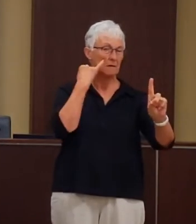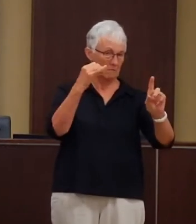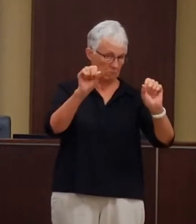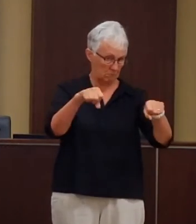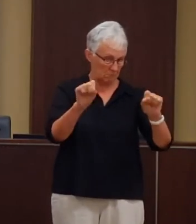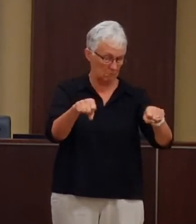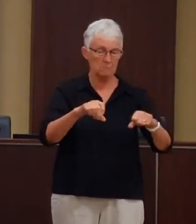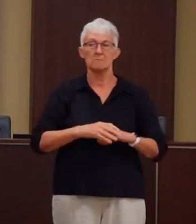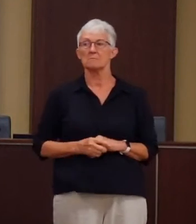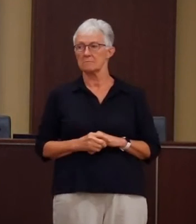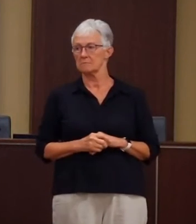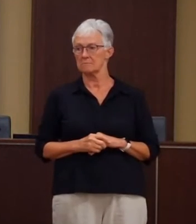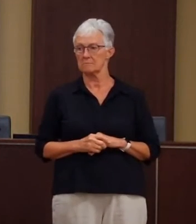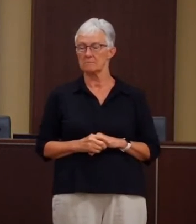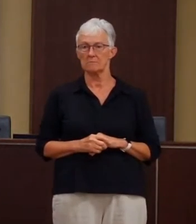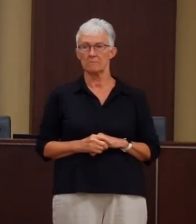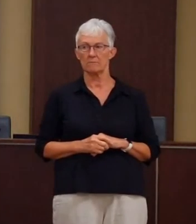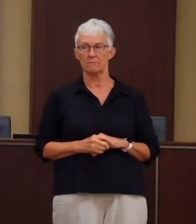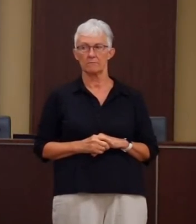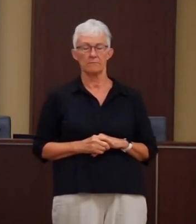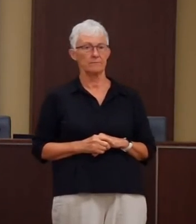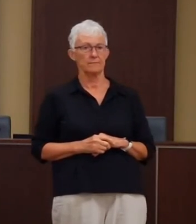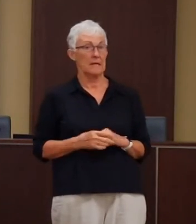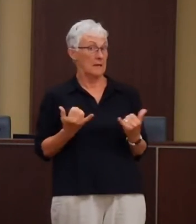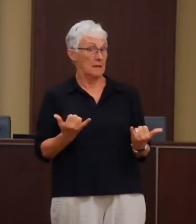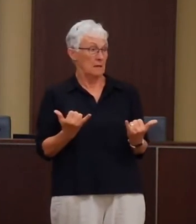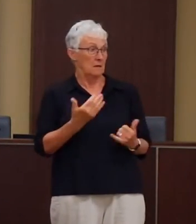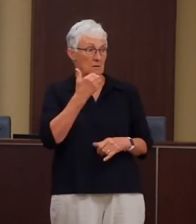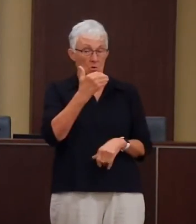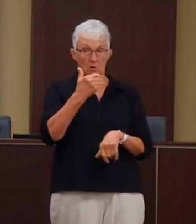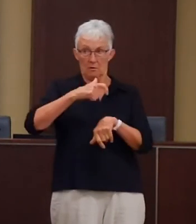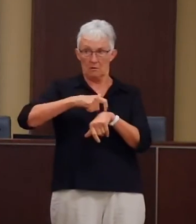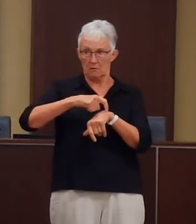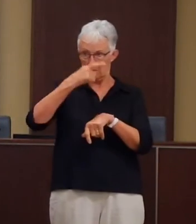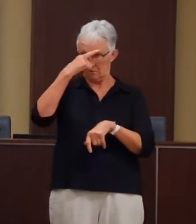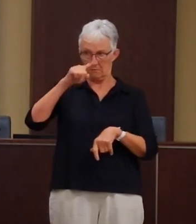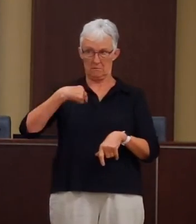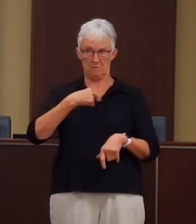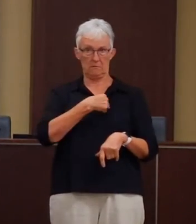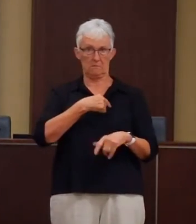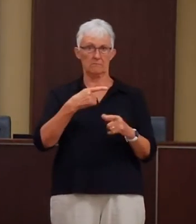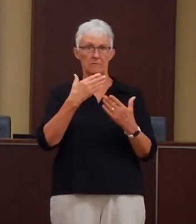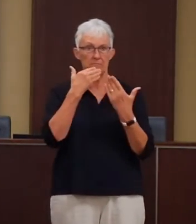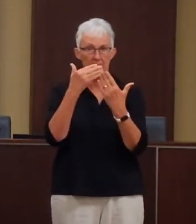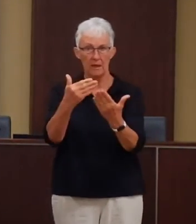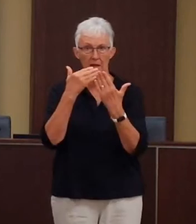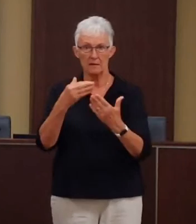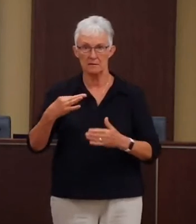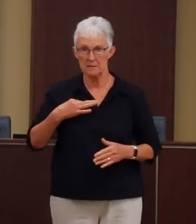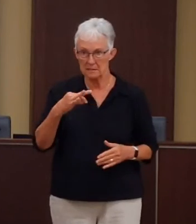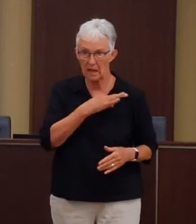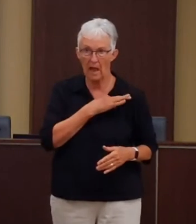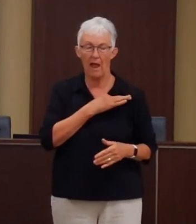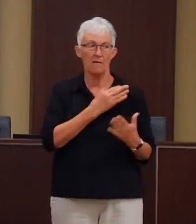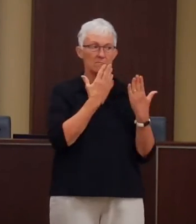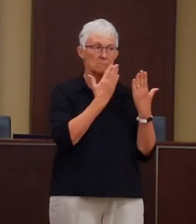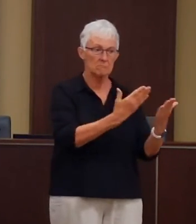Also, this is probably a good time for me to just, again, thank our staff, to thank our parents. We felt